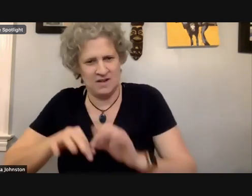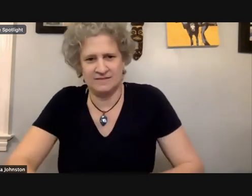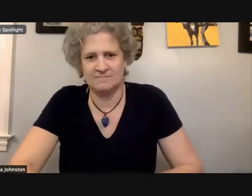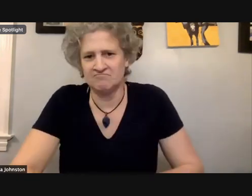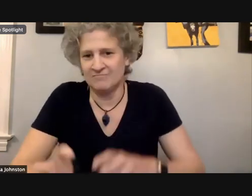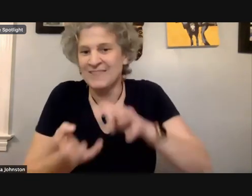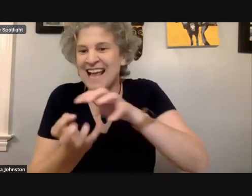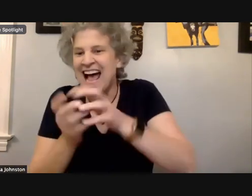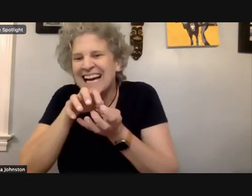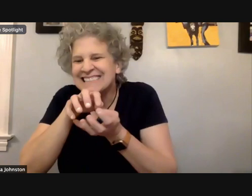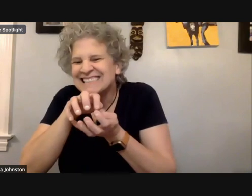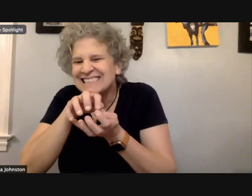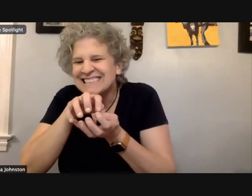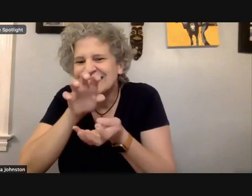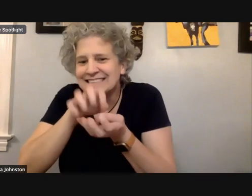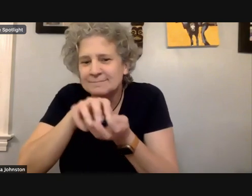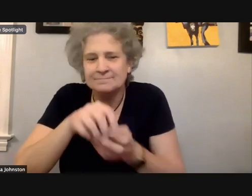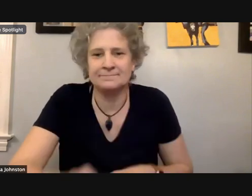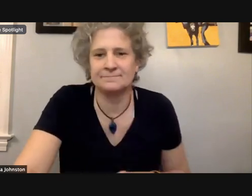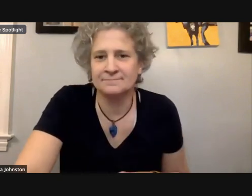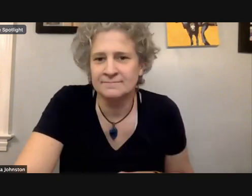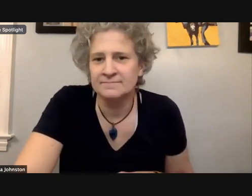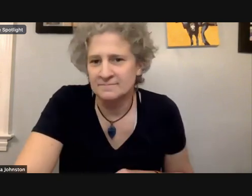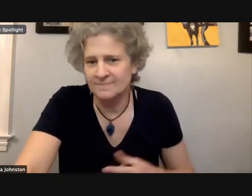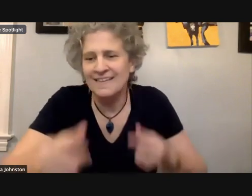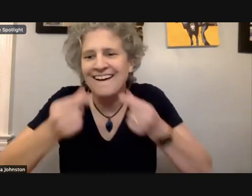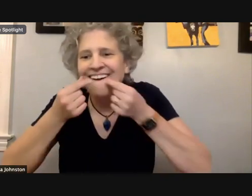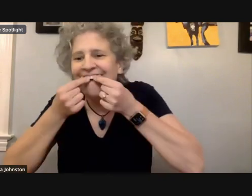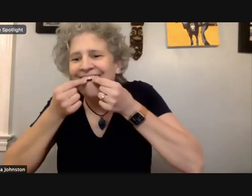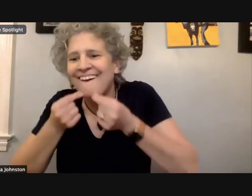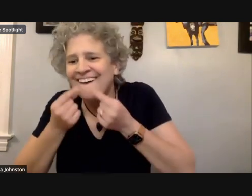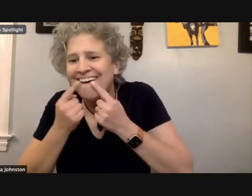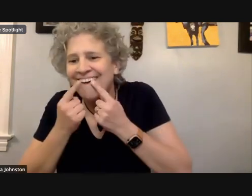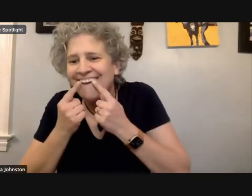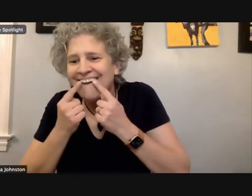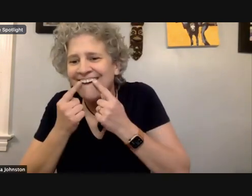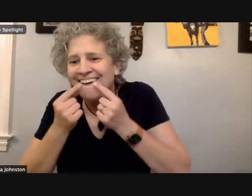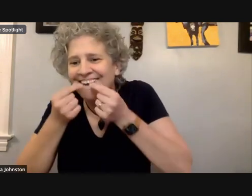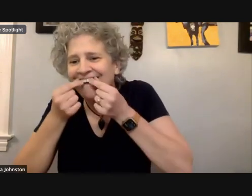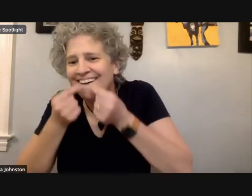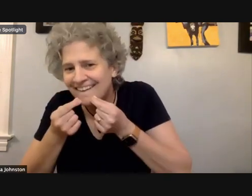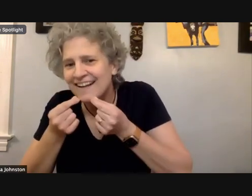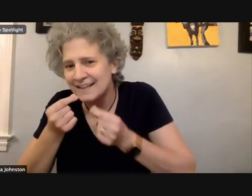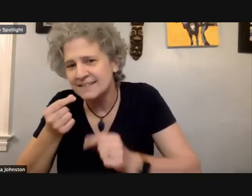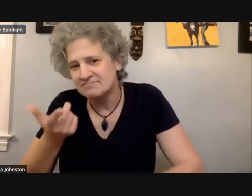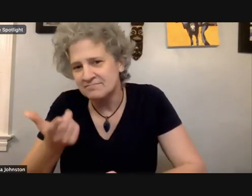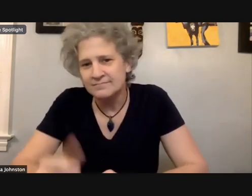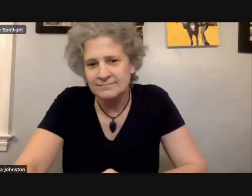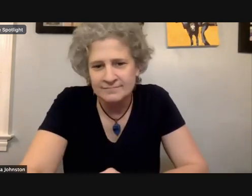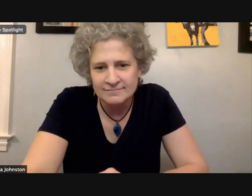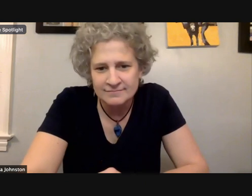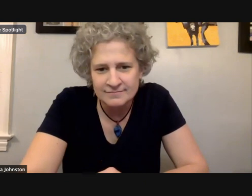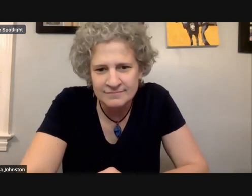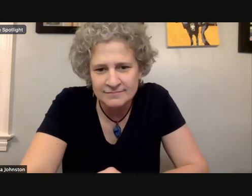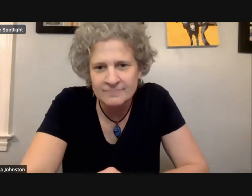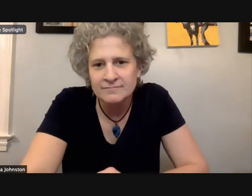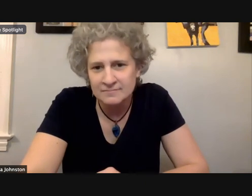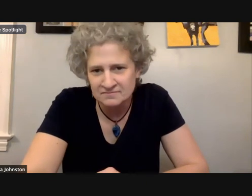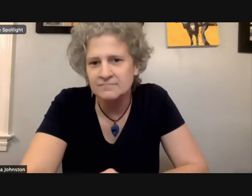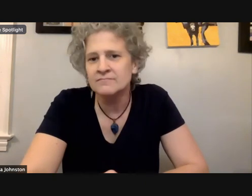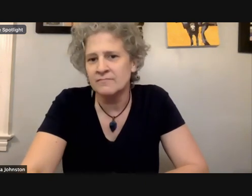the knees and the joints. It's just integral for anything involving the body. Showing teeth, showing jaws, showing the shape of teeth.